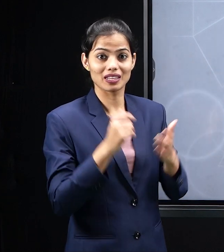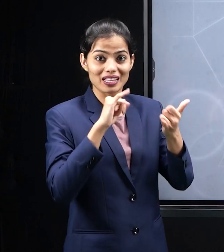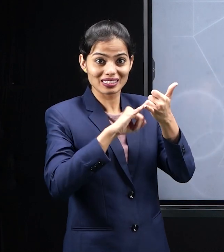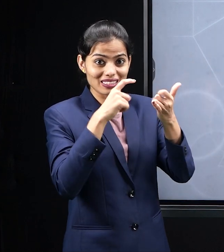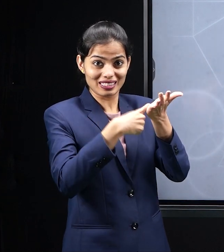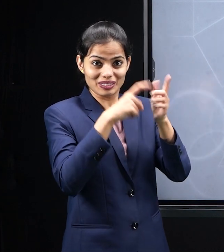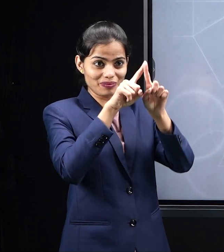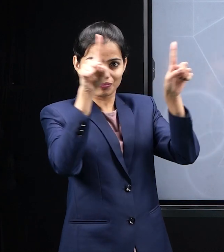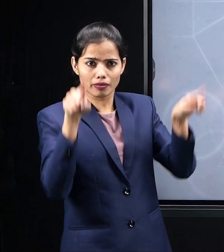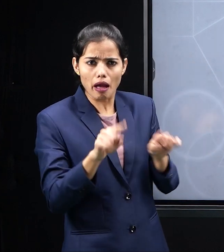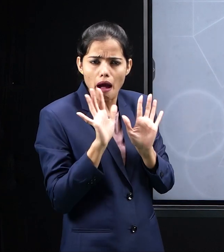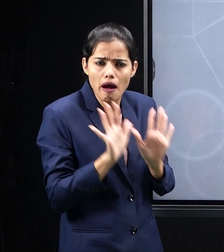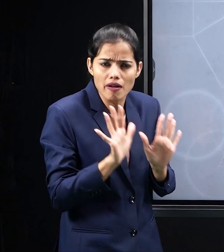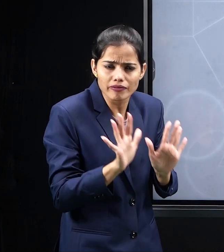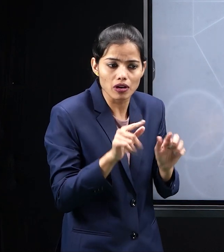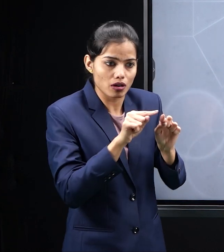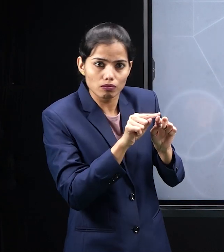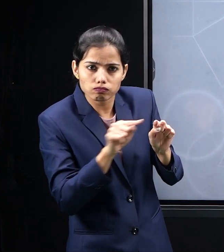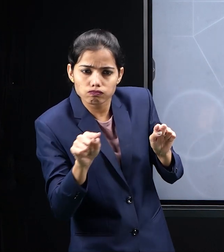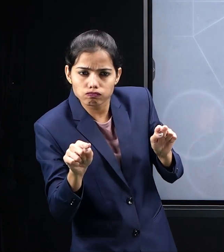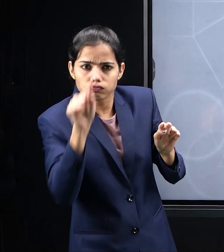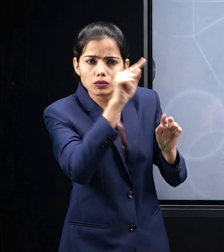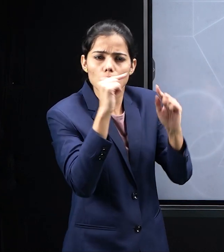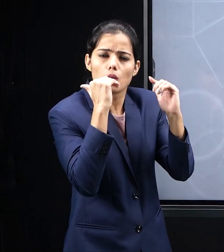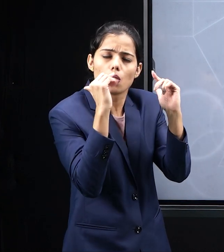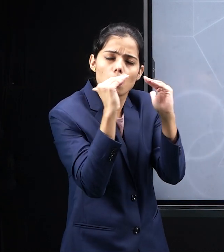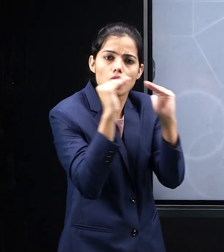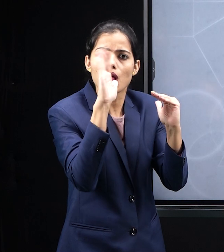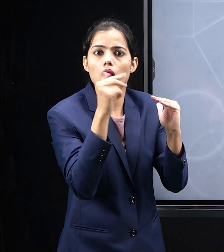A rectangle having all sides equal is called a square.